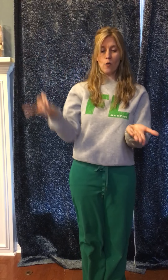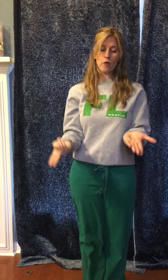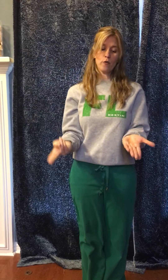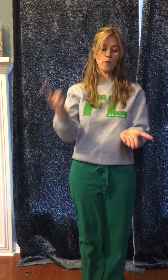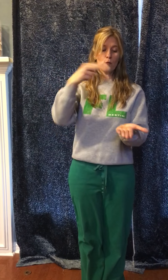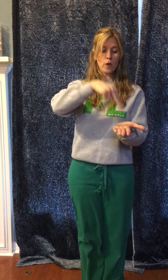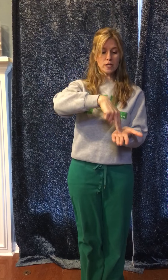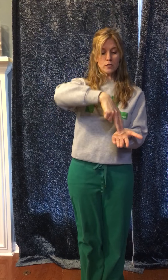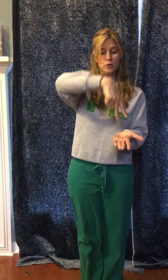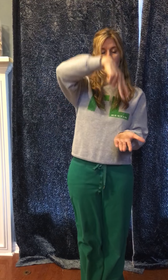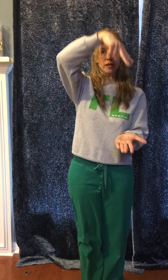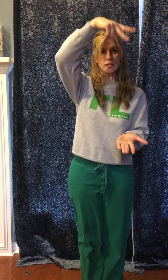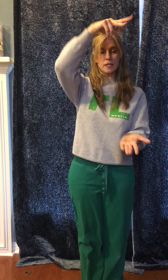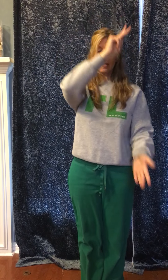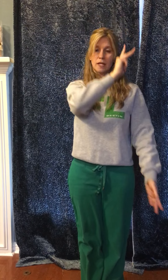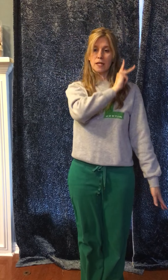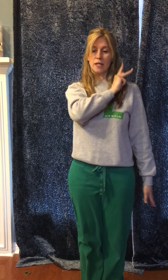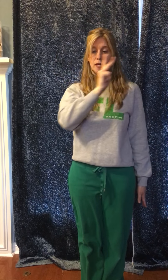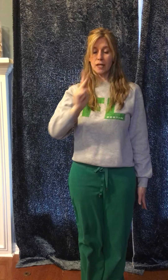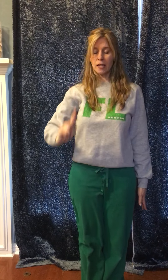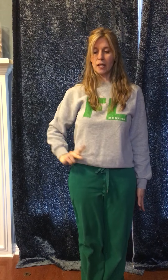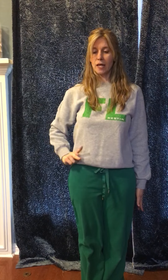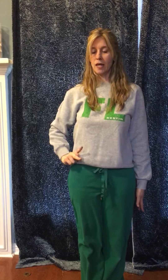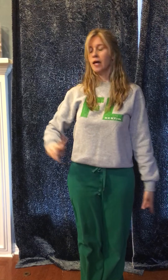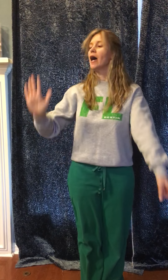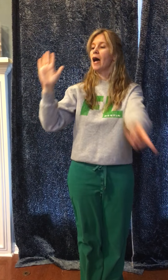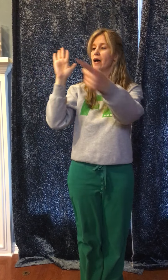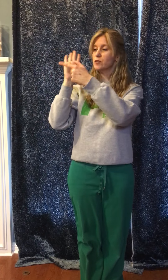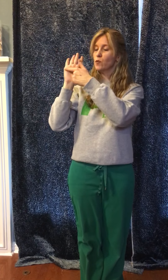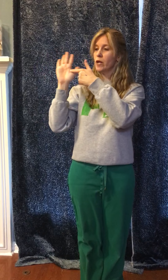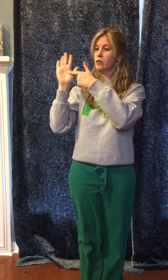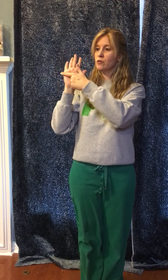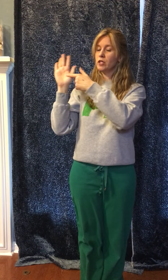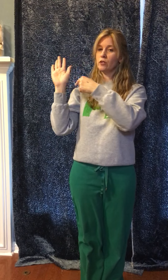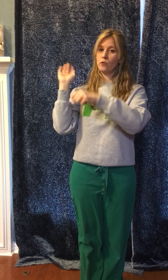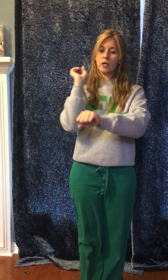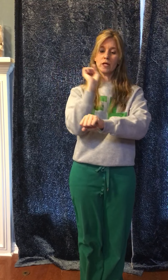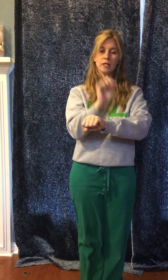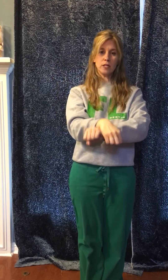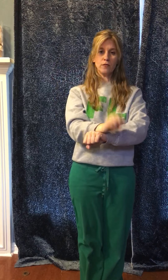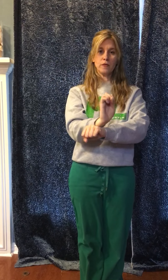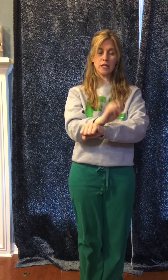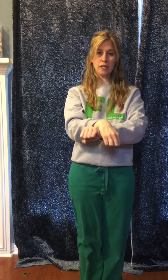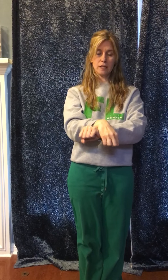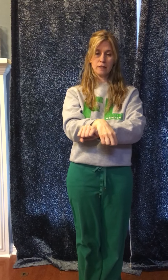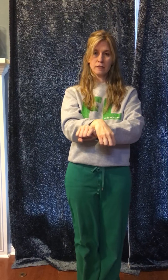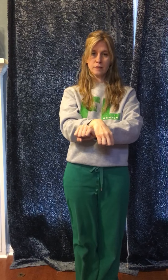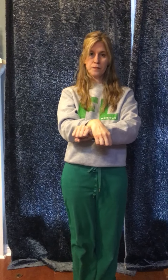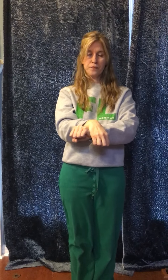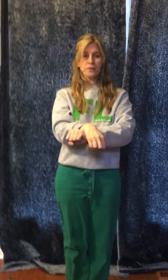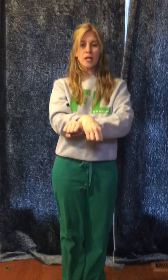Our resurrected king has rendered you defeated.